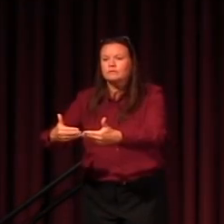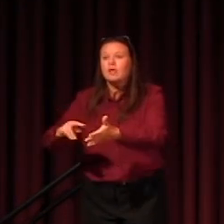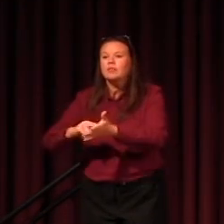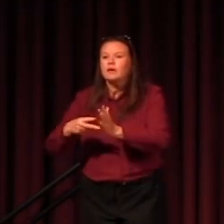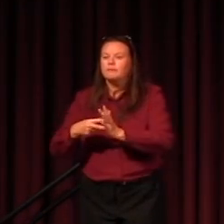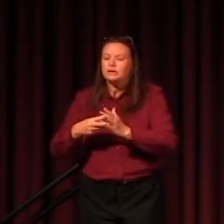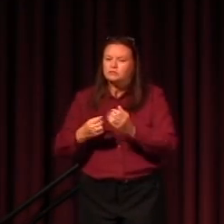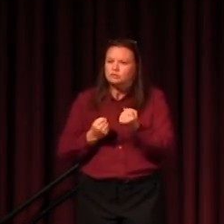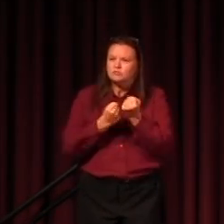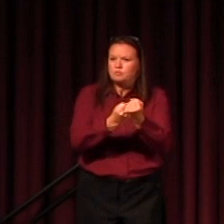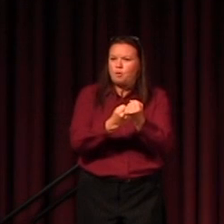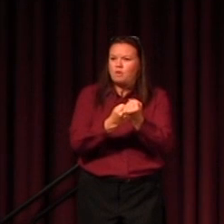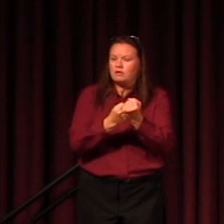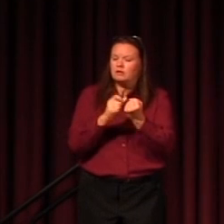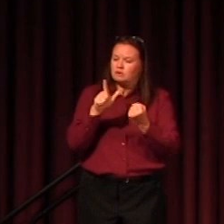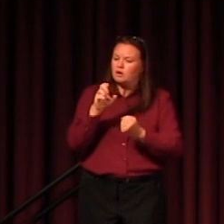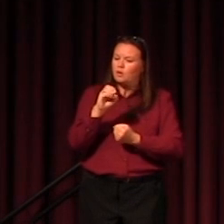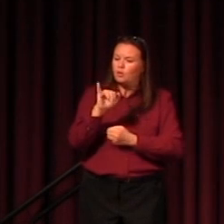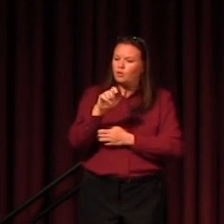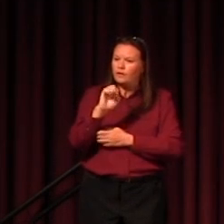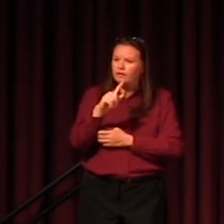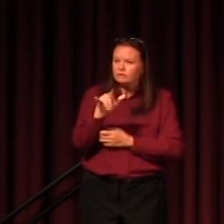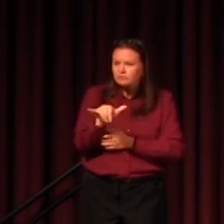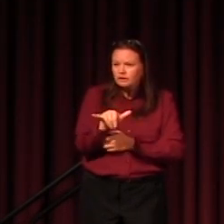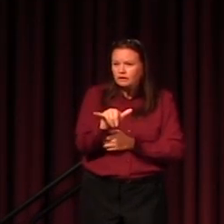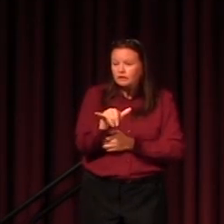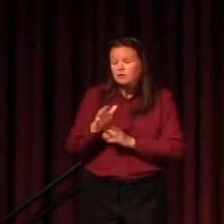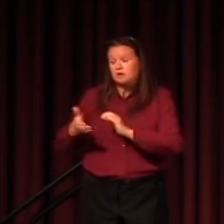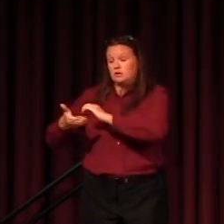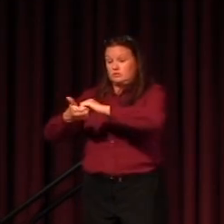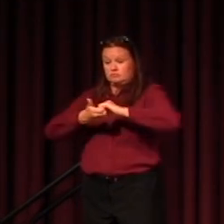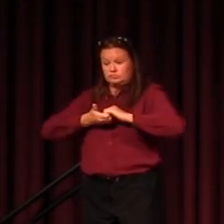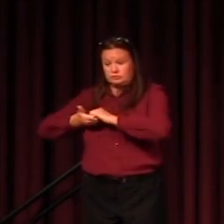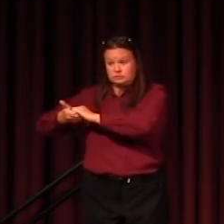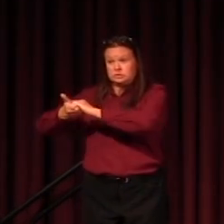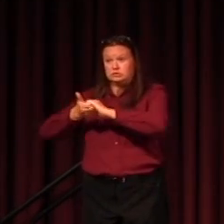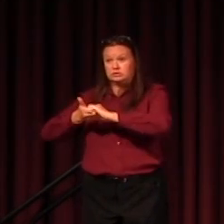Unity is an act of loyalty.